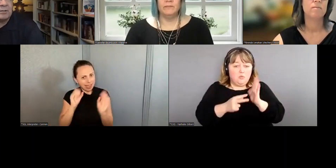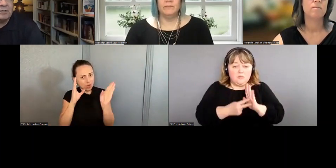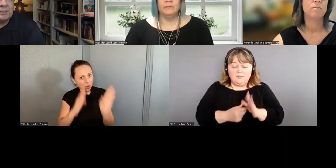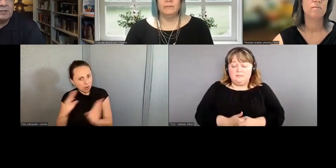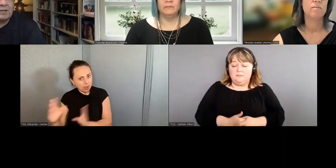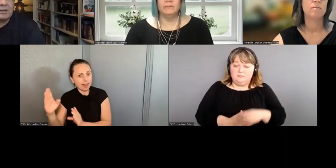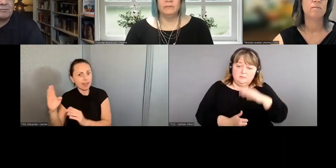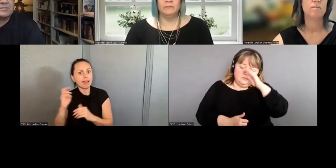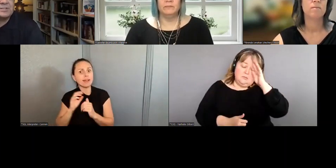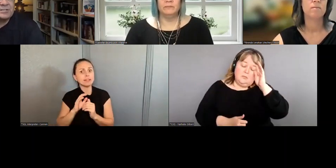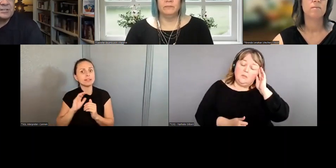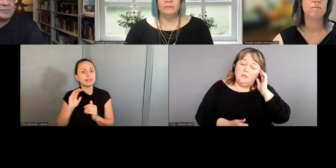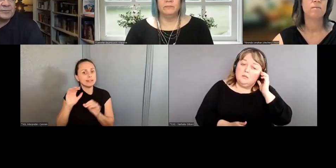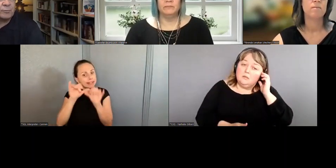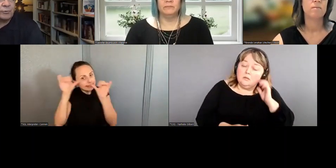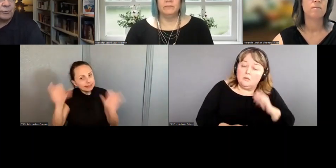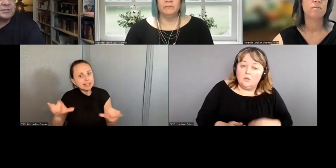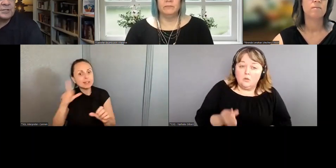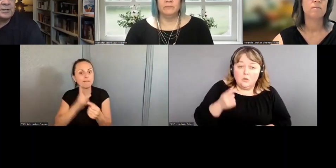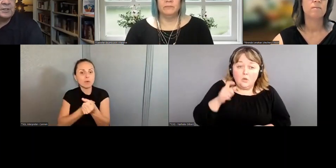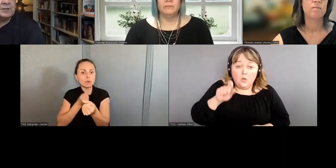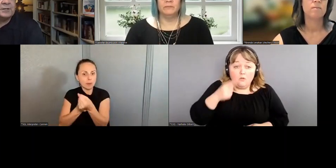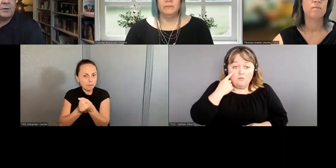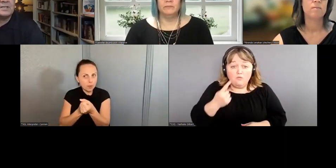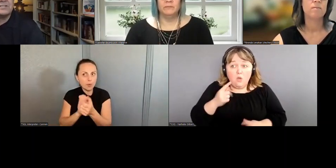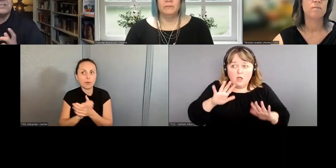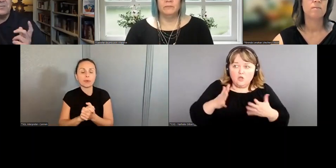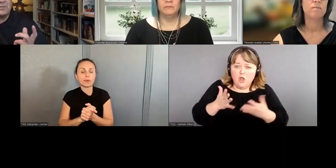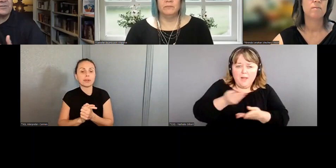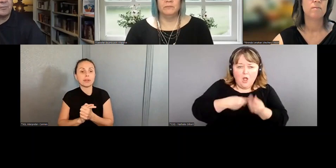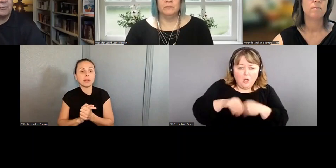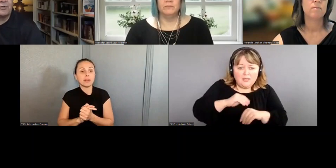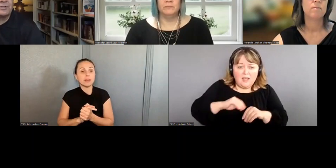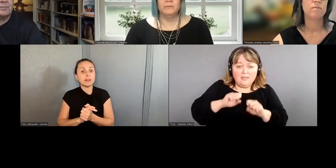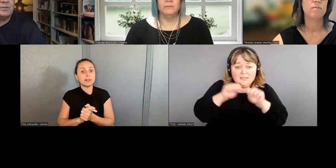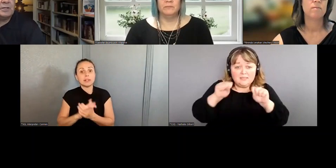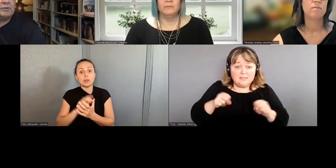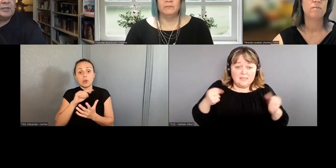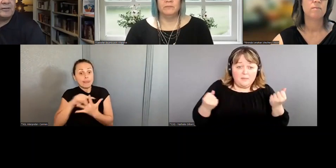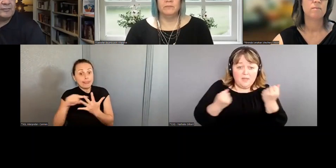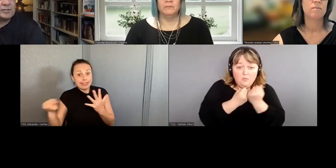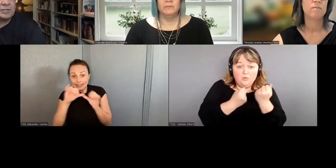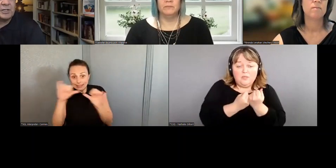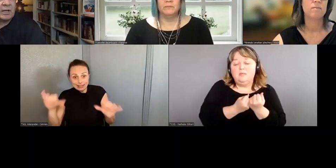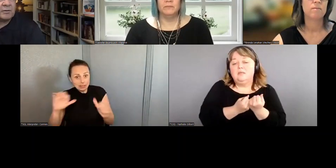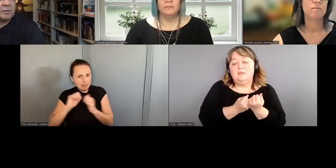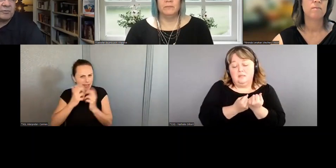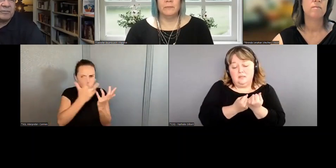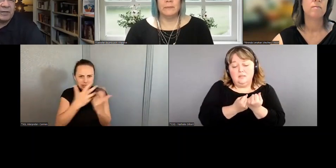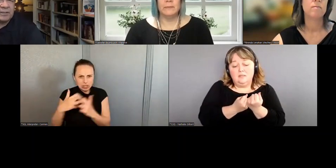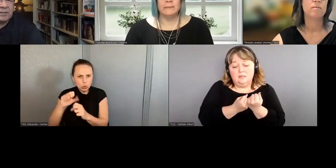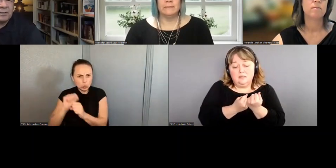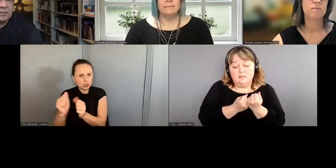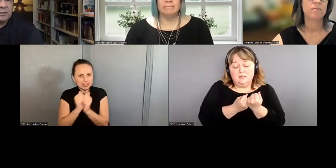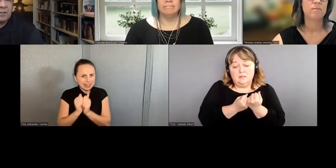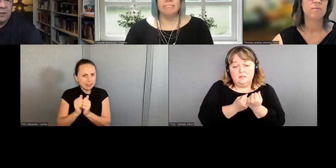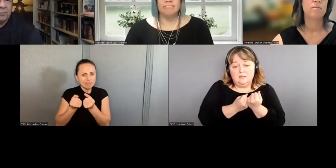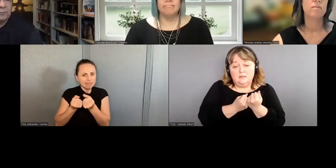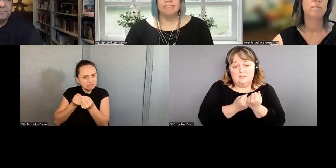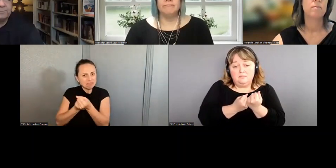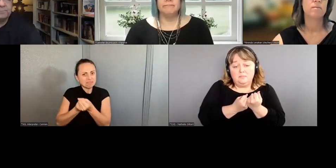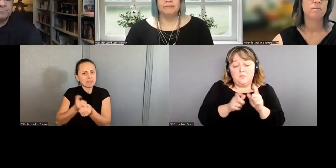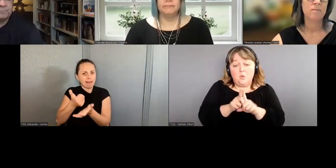our system of support, or the systems of support, in being really efficient in how they provide